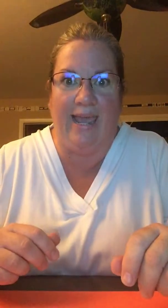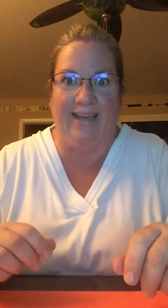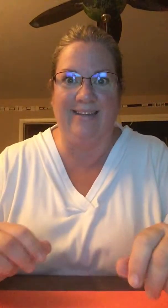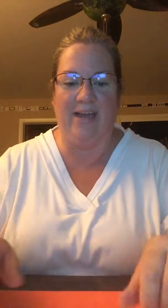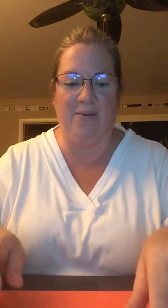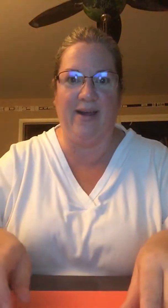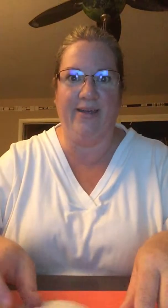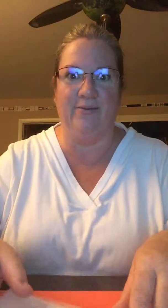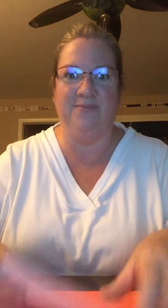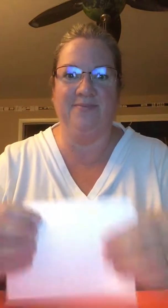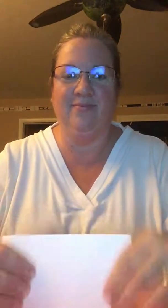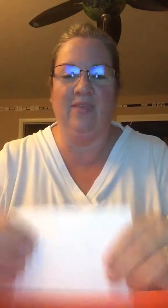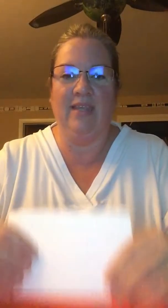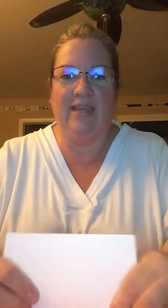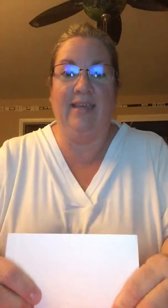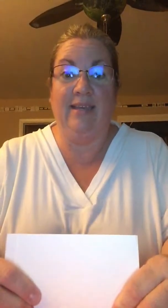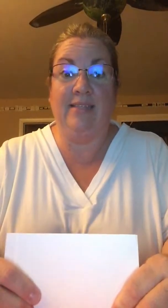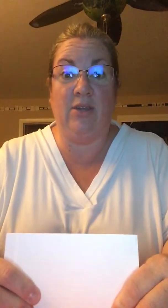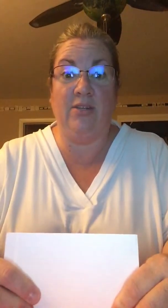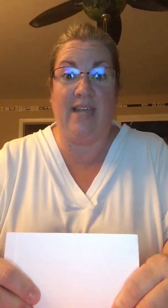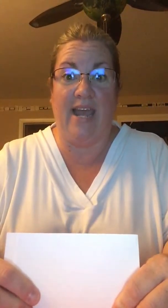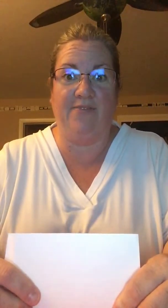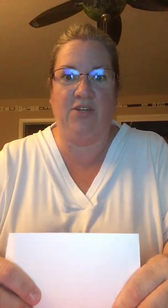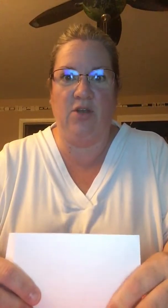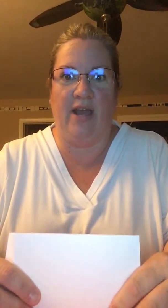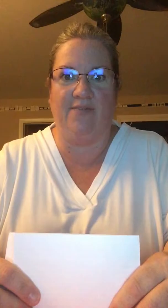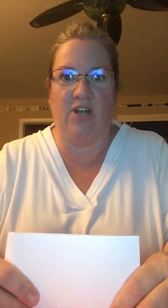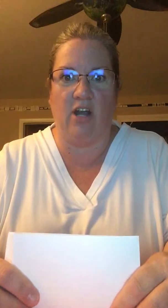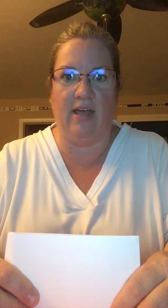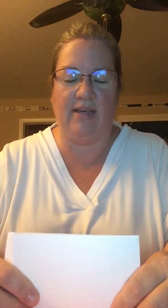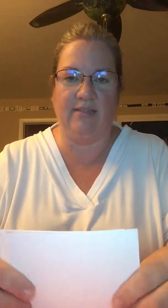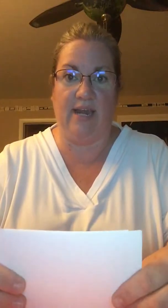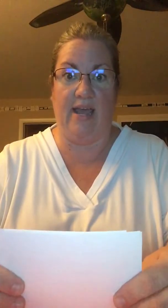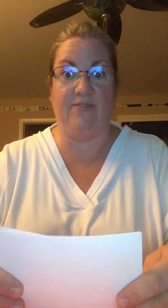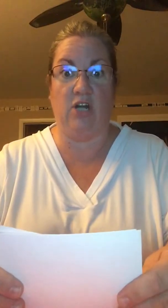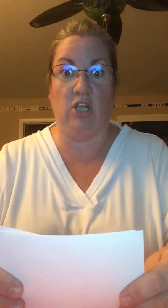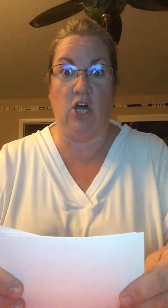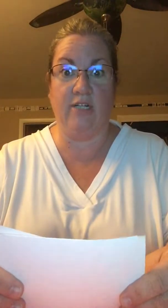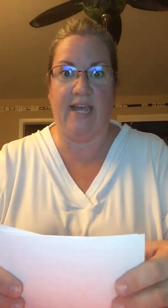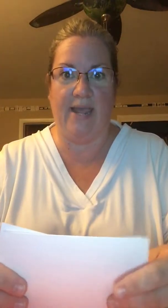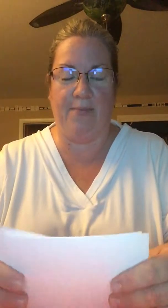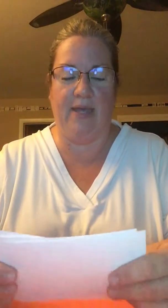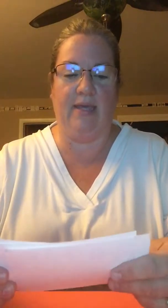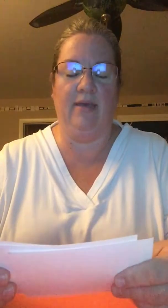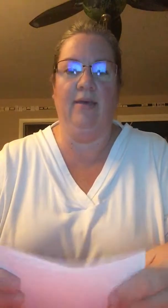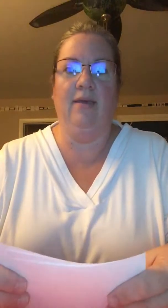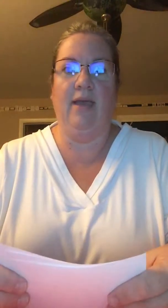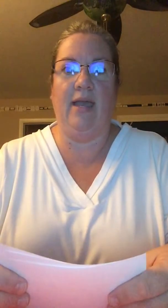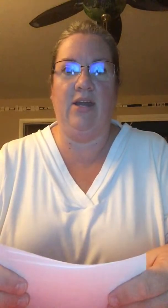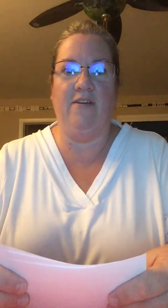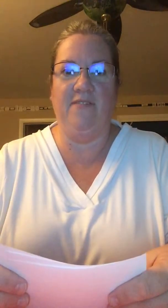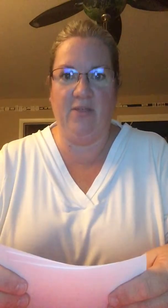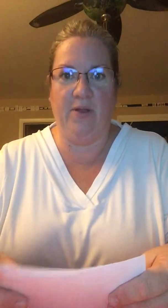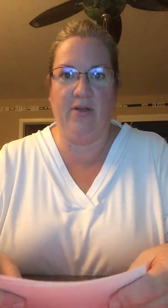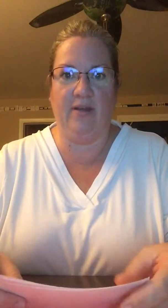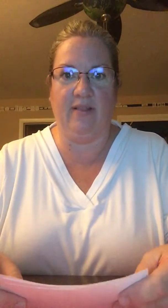Hey, how are you? It's Thursday afternoon after our class today, after our long day at Peak and our 5th period